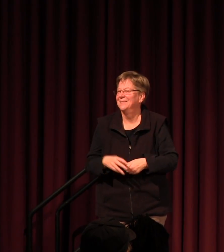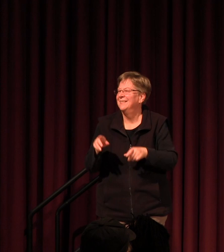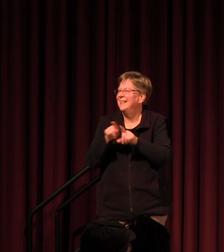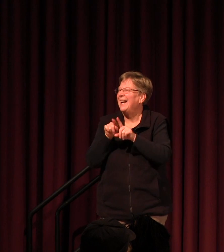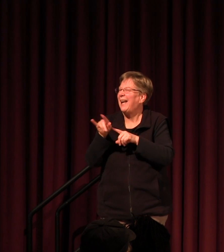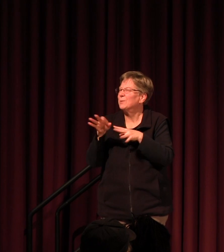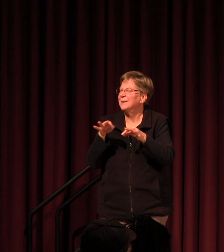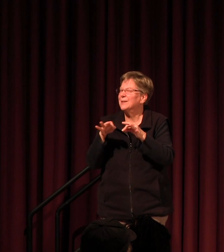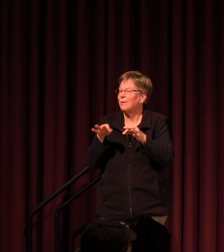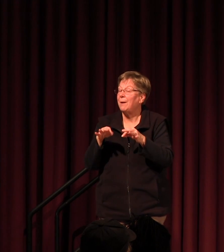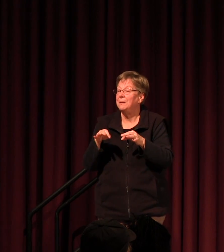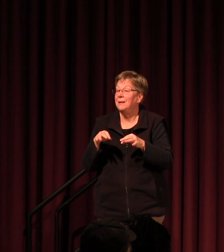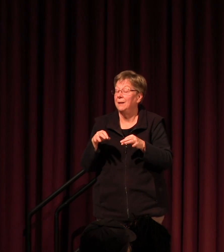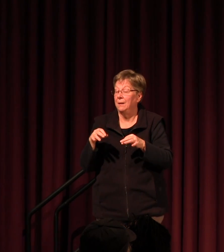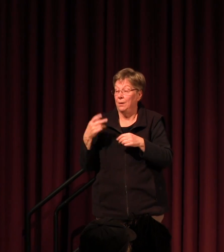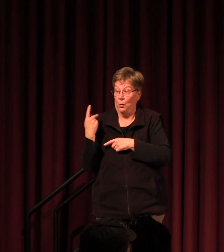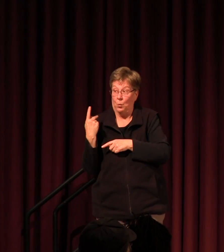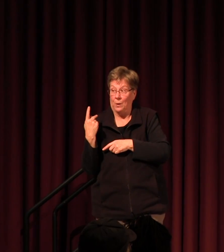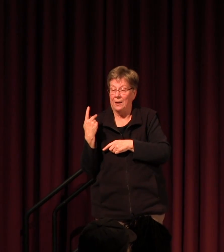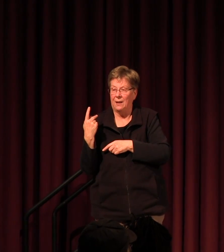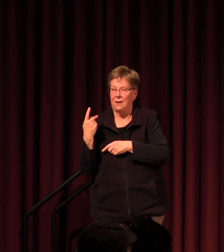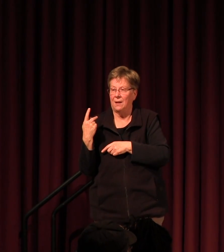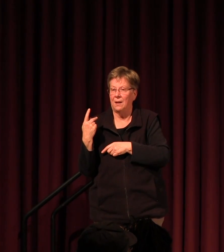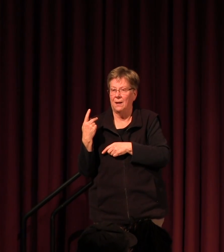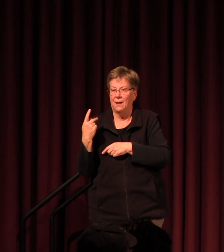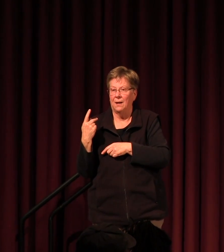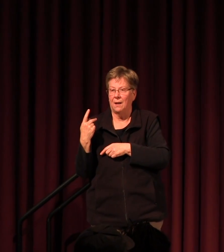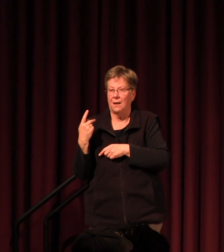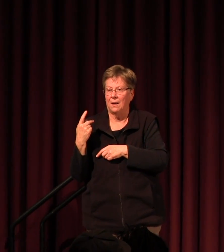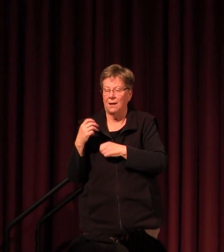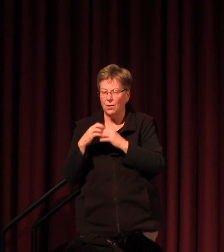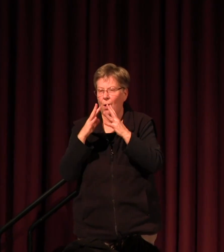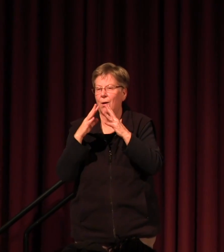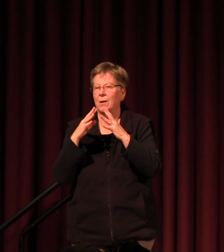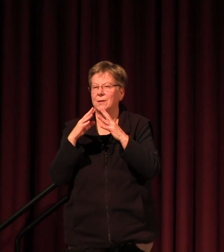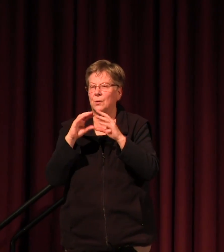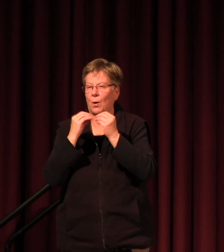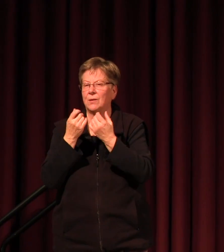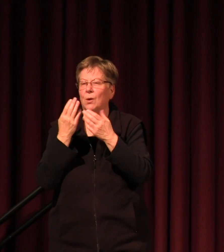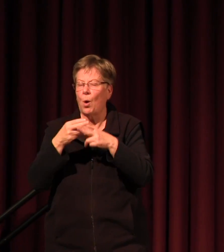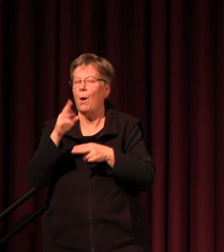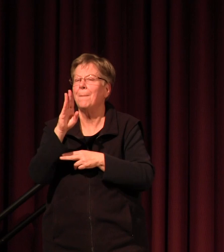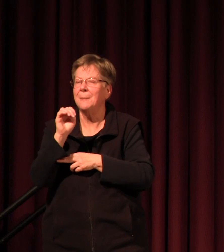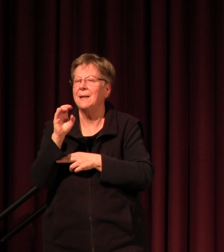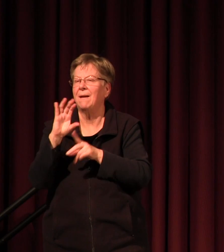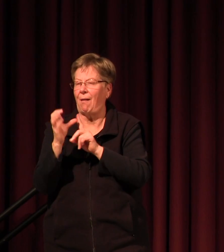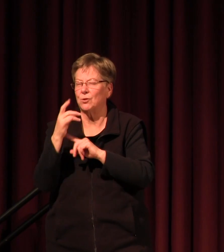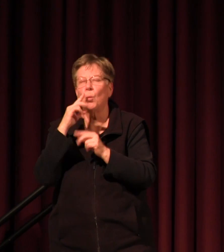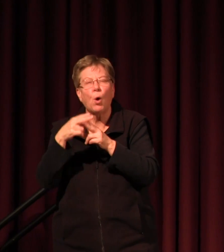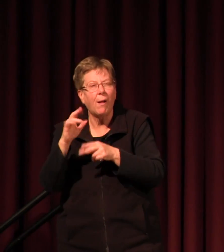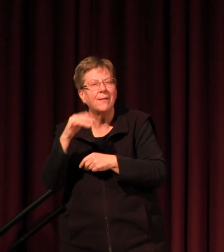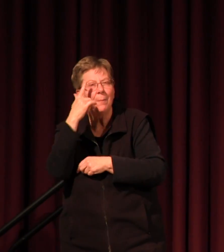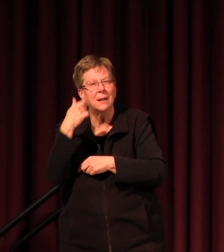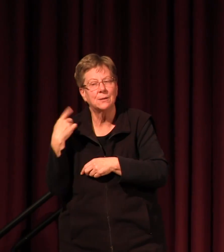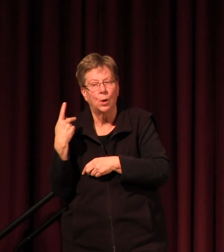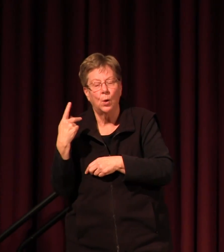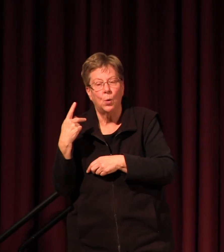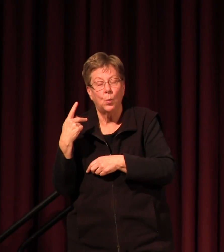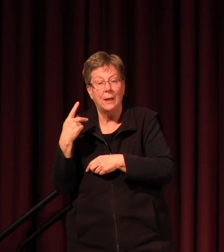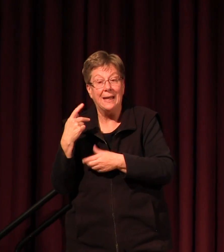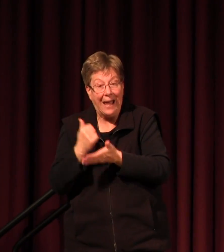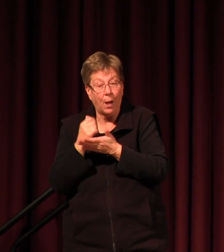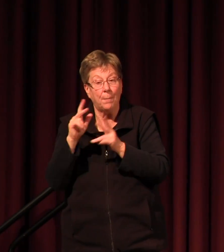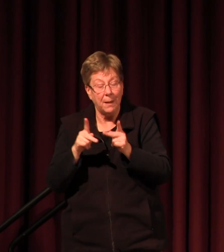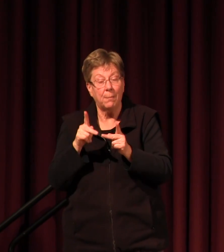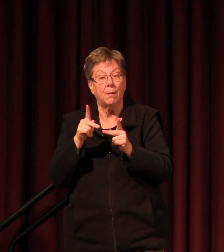As was described, we launched an organization called Be Culture. And we call it that because we help people be the